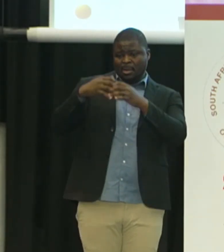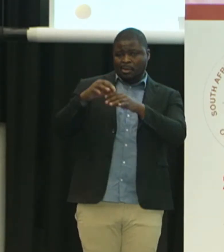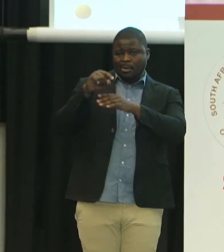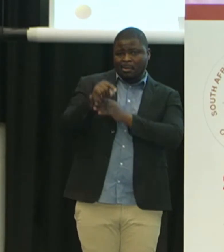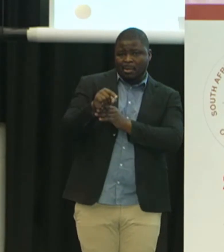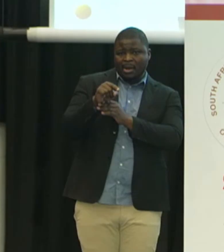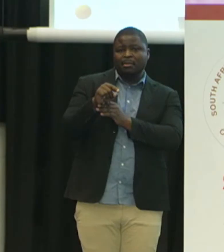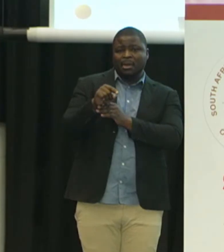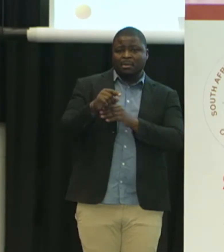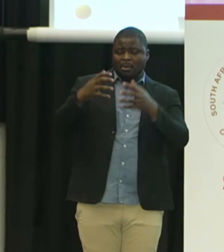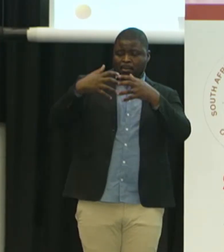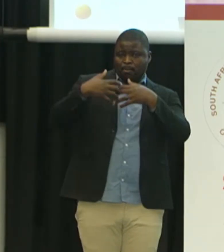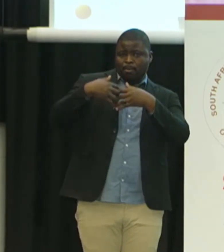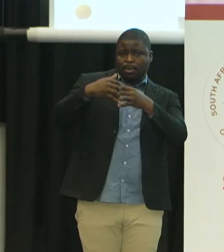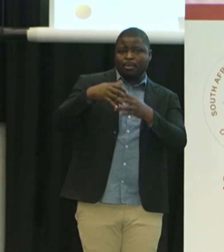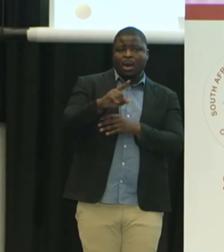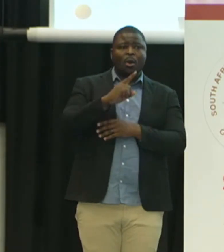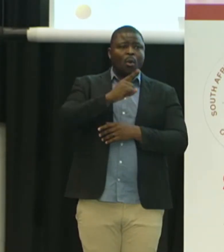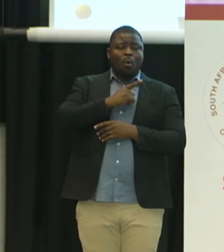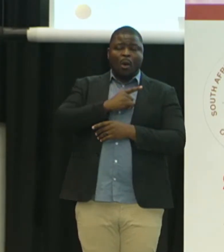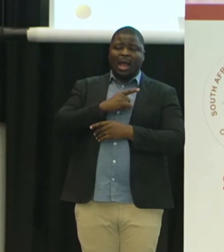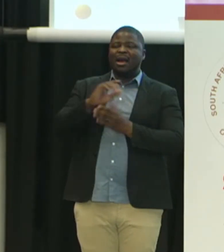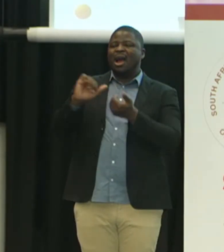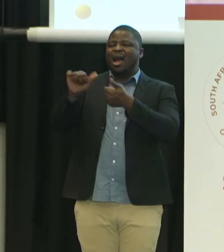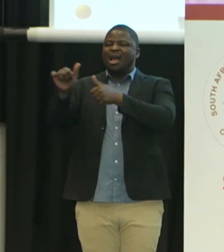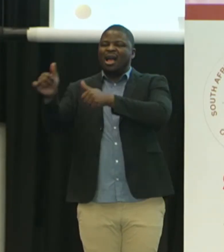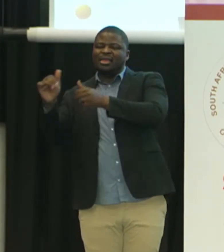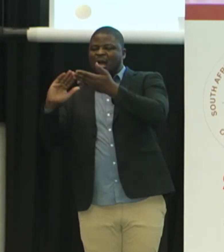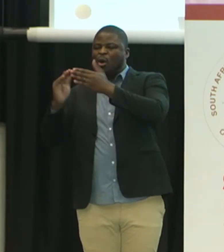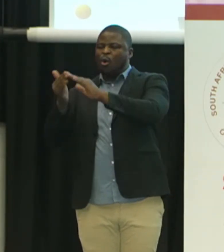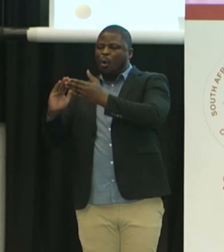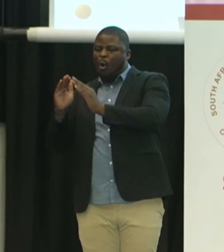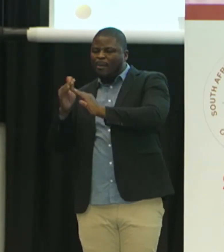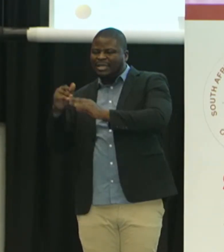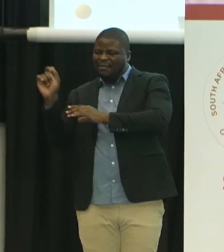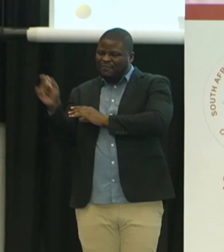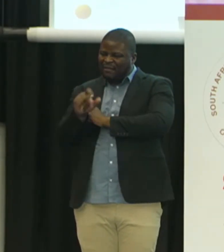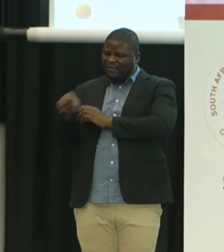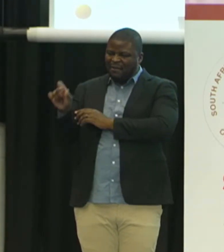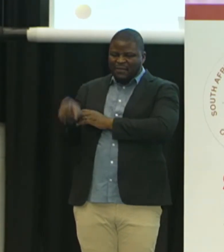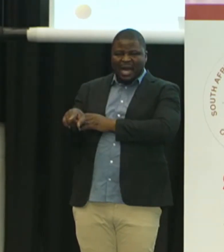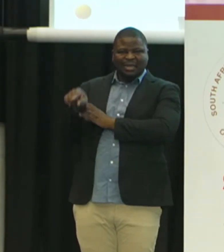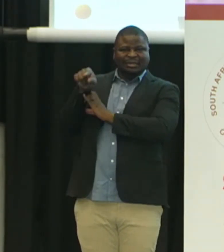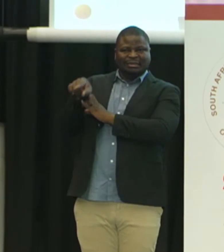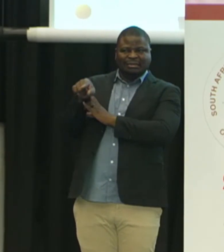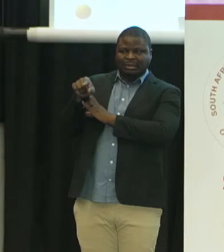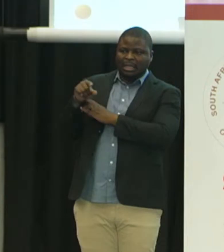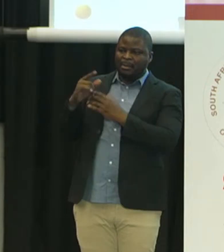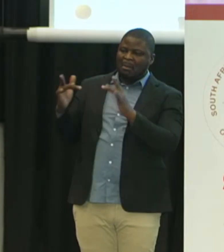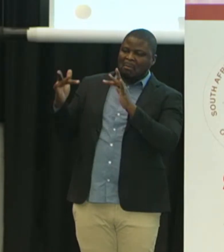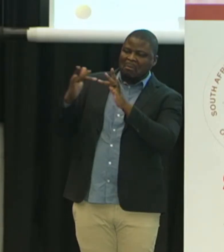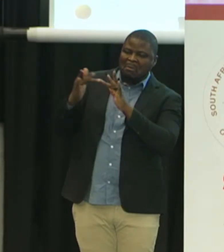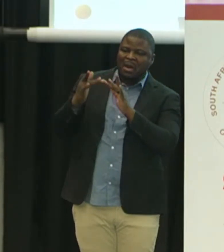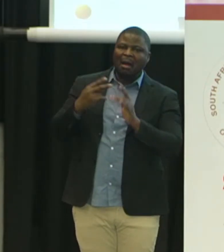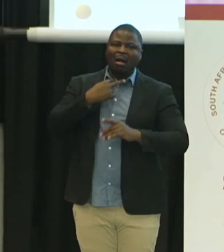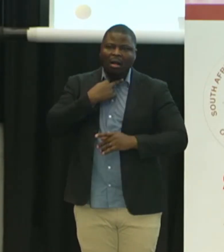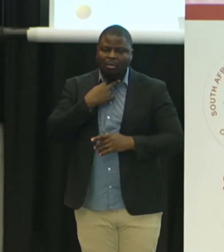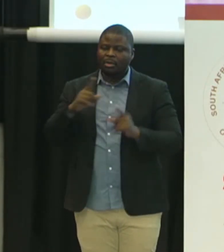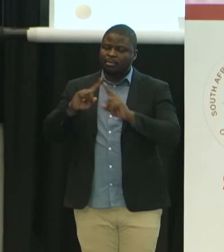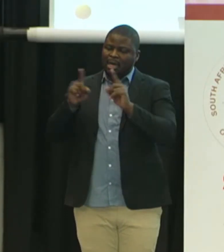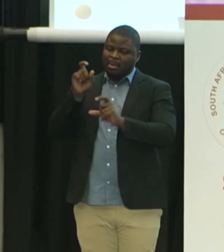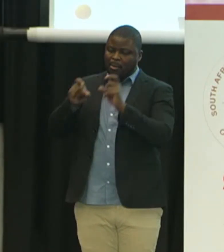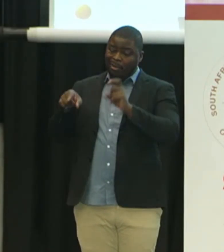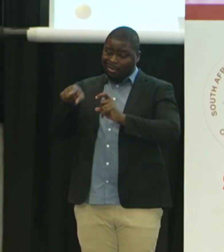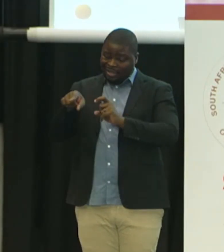that they are hard to reach communities, they are able to access our services. It is